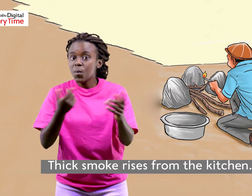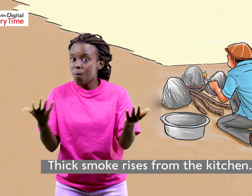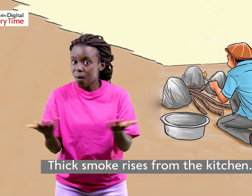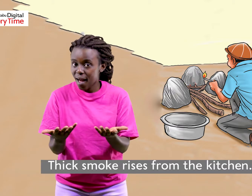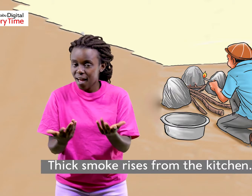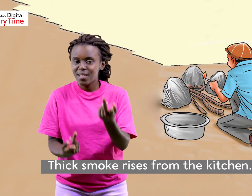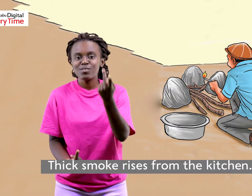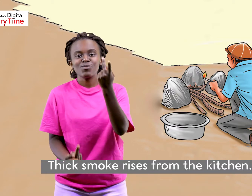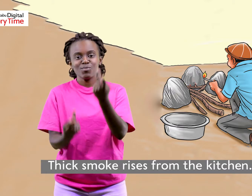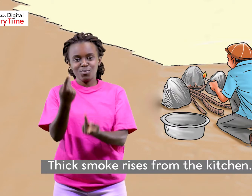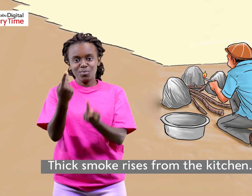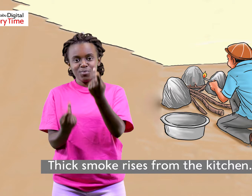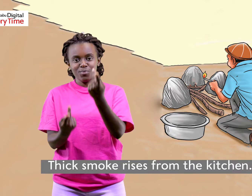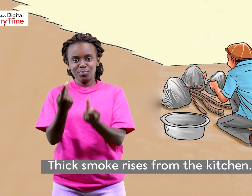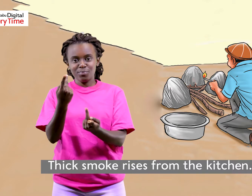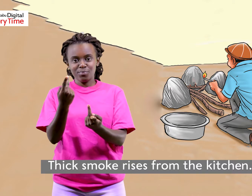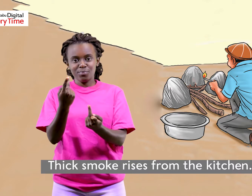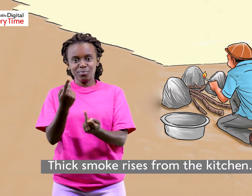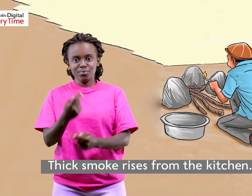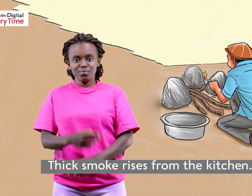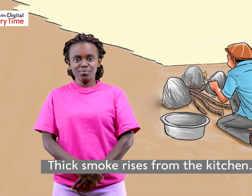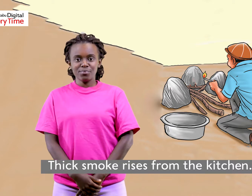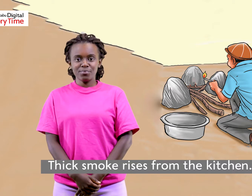Thick smoke rises from the kitchen.